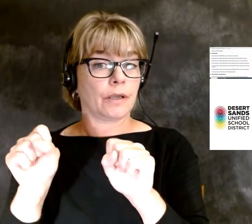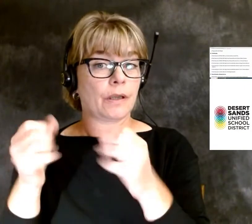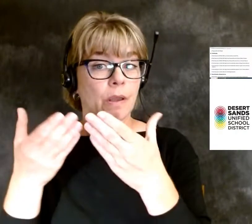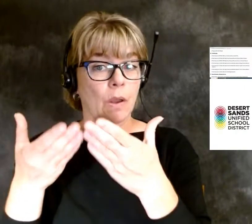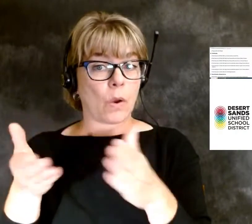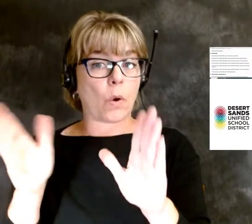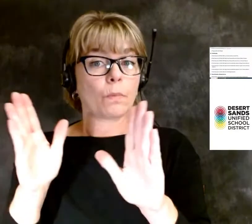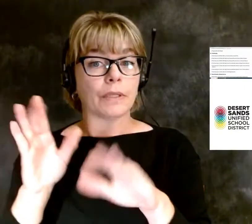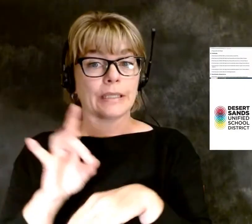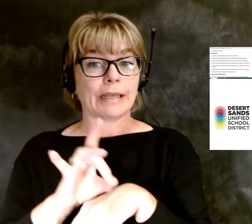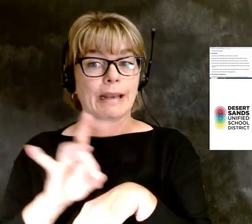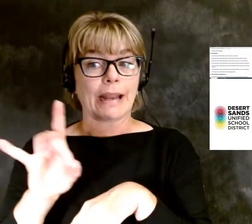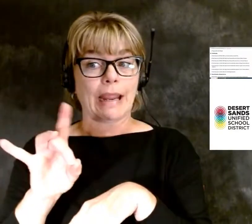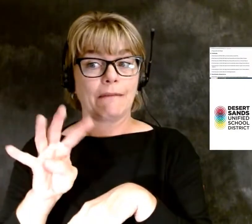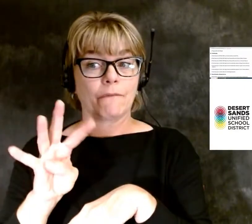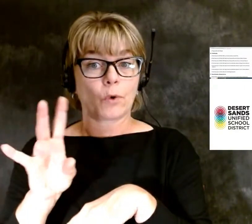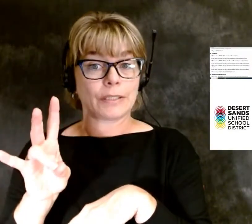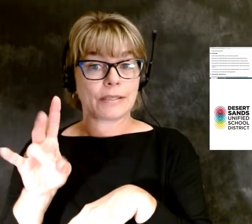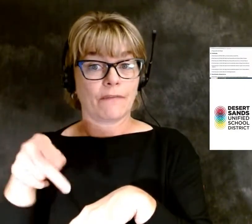p.m.